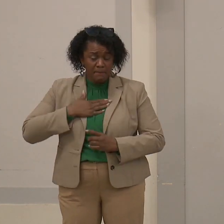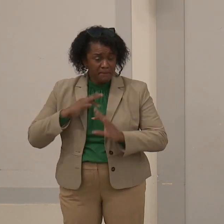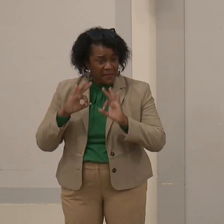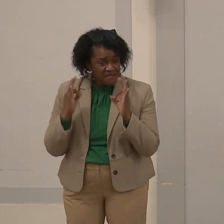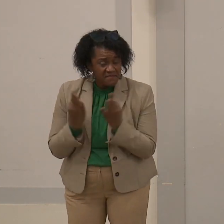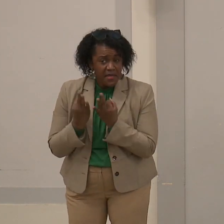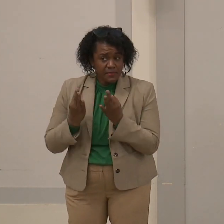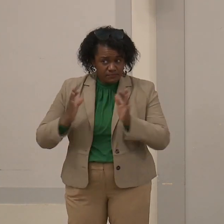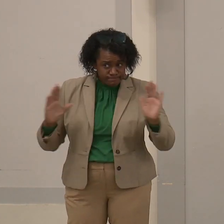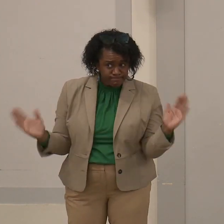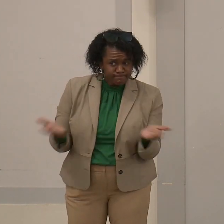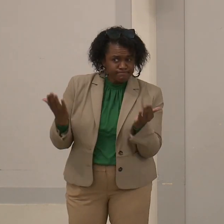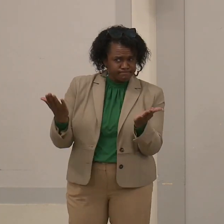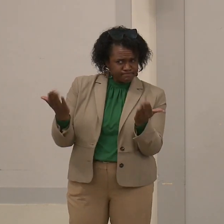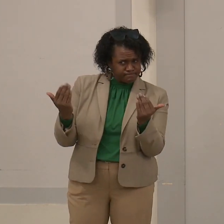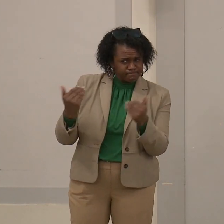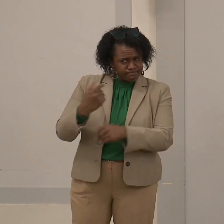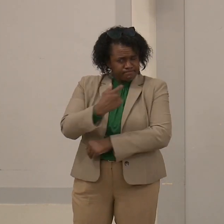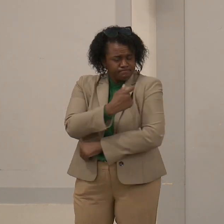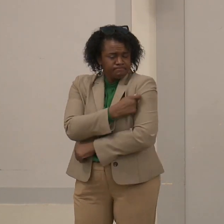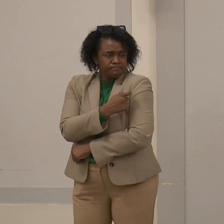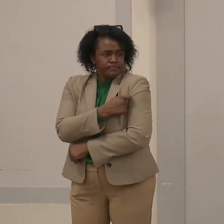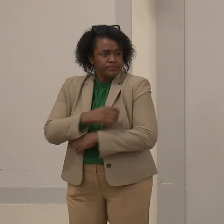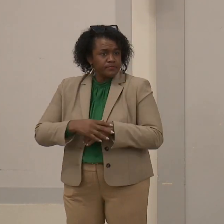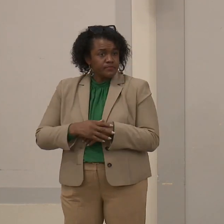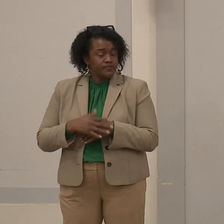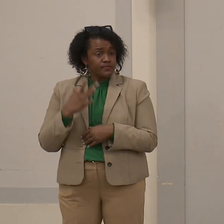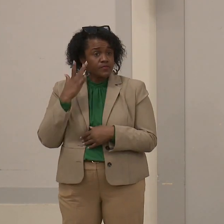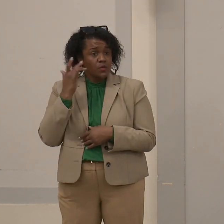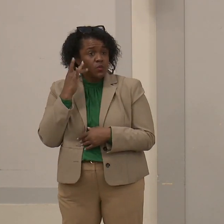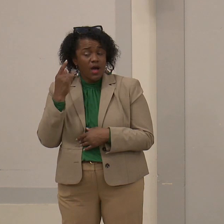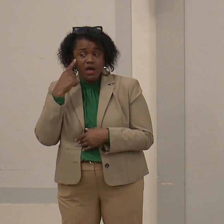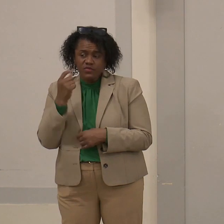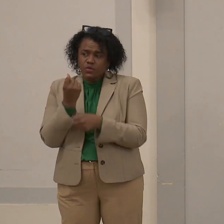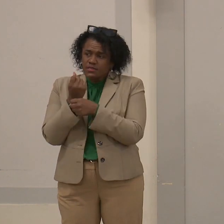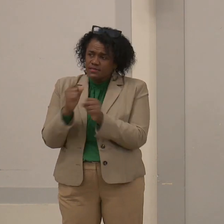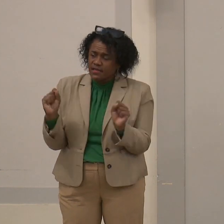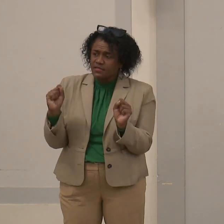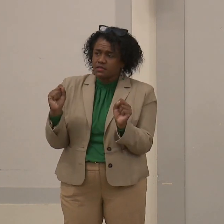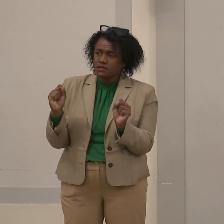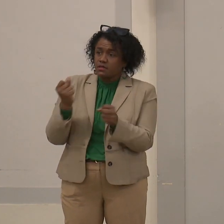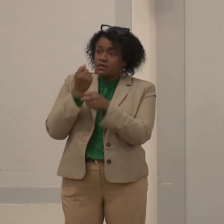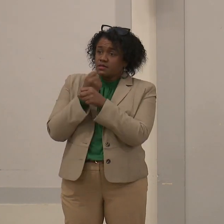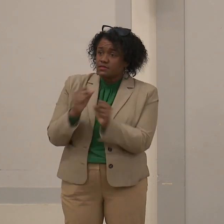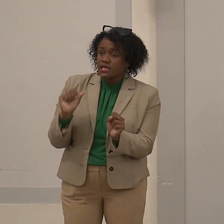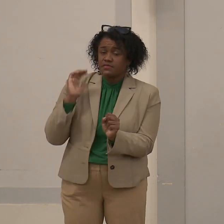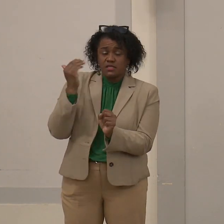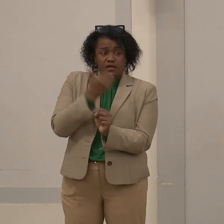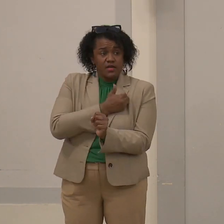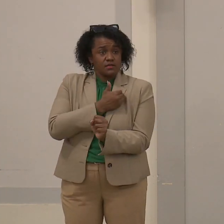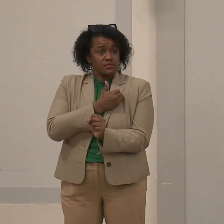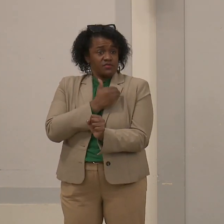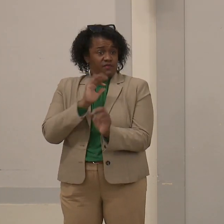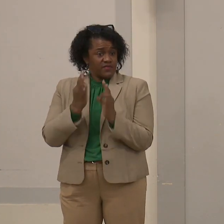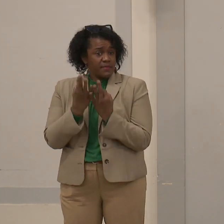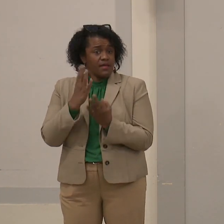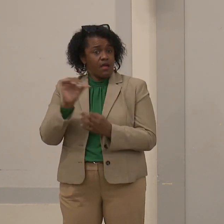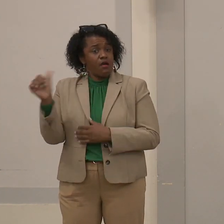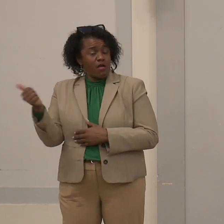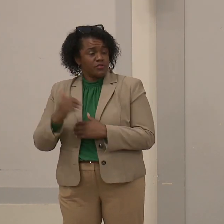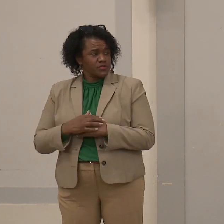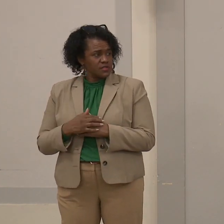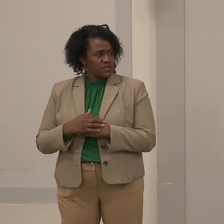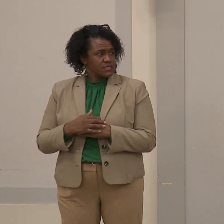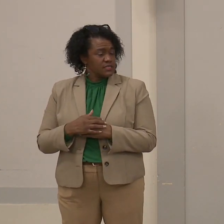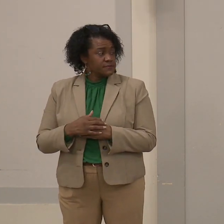family members when they're eligible, to do so for the safety and for the safety of others. I, for one, am looking